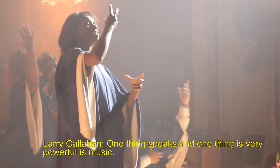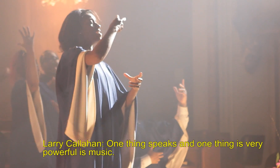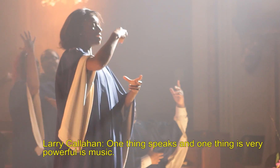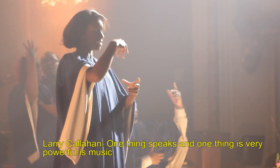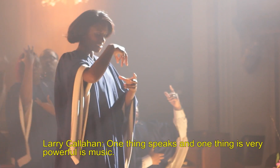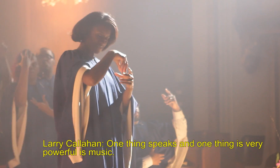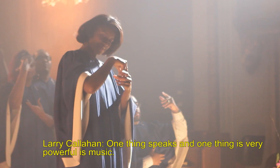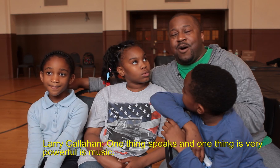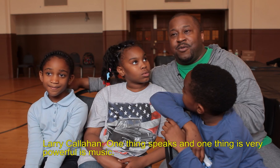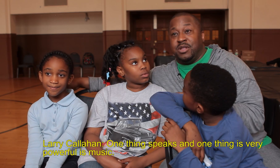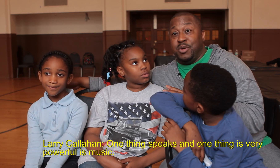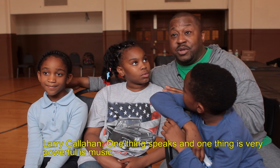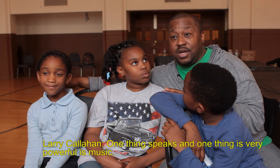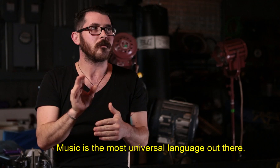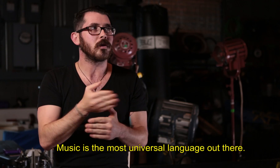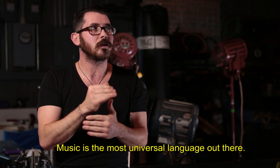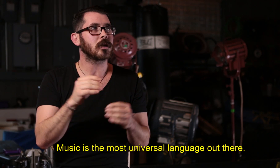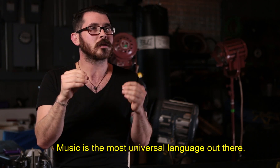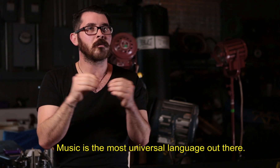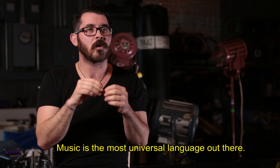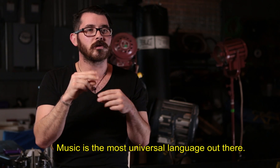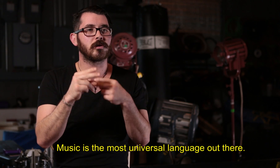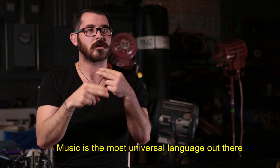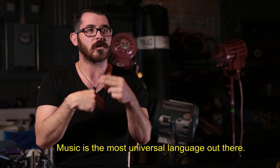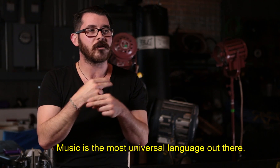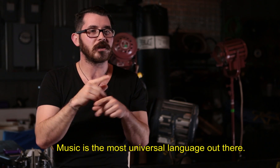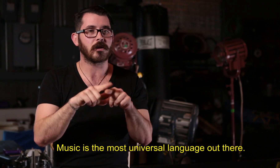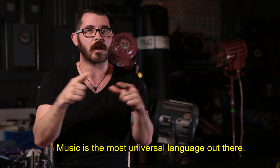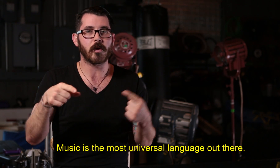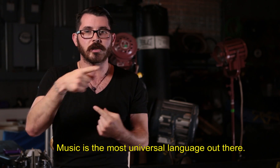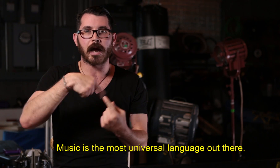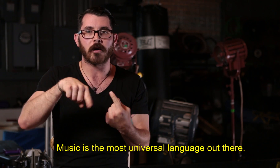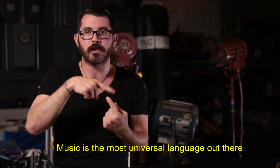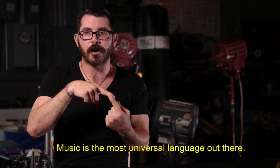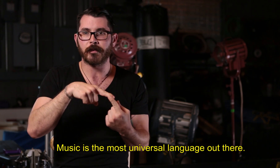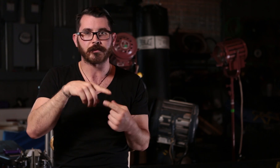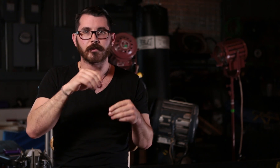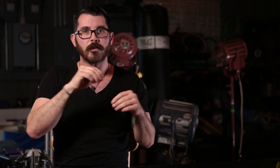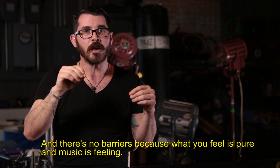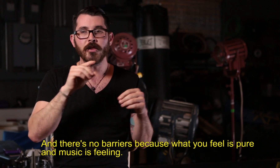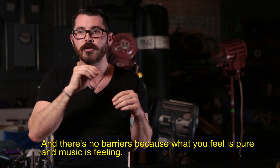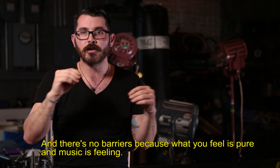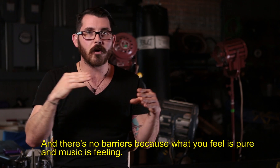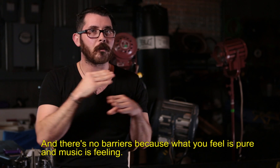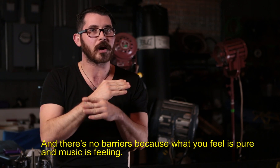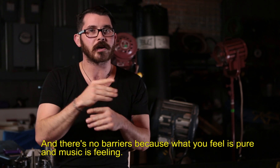and one thing is very powerful, is music. Music is the most universal language out there, and there's no